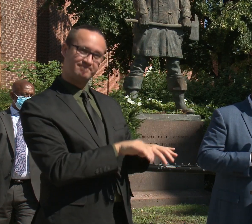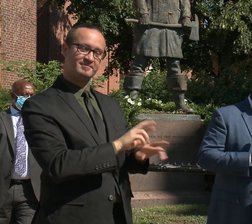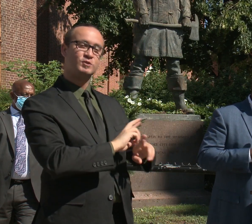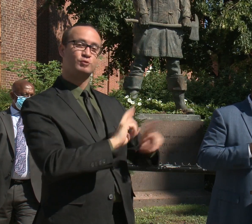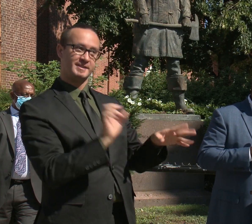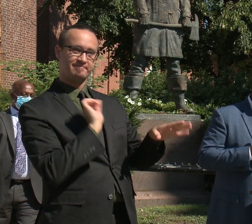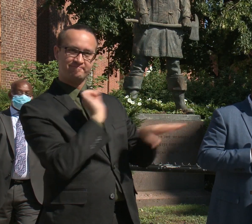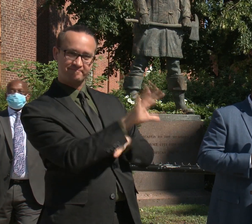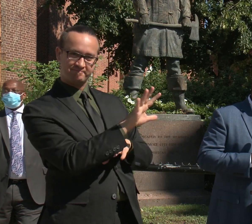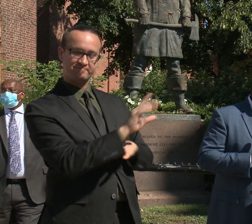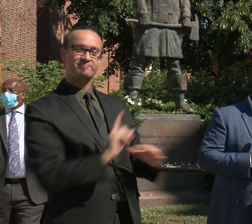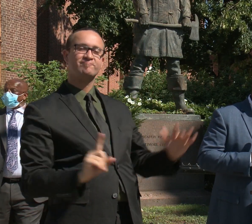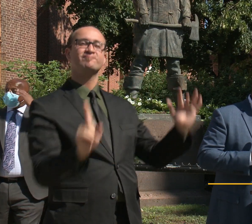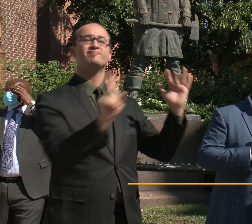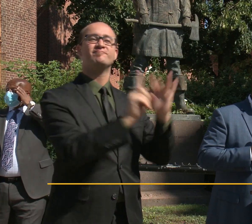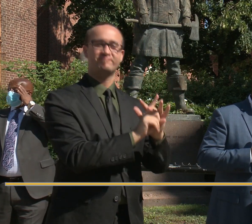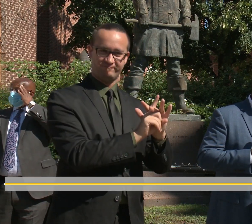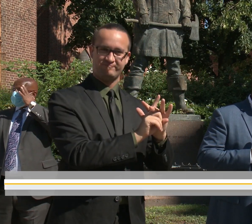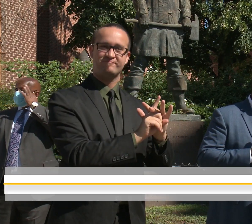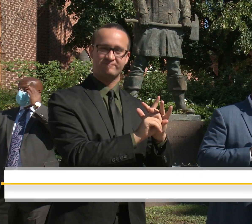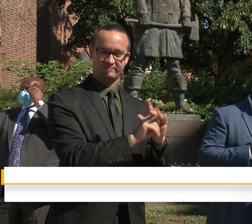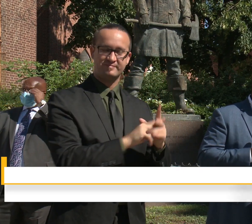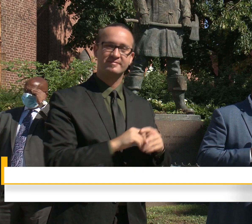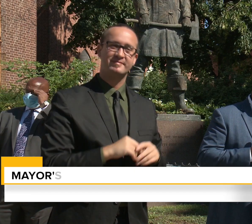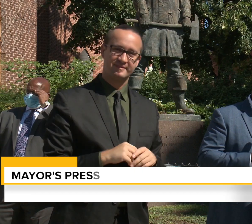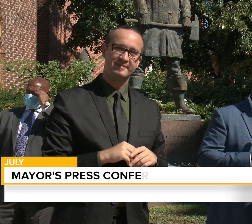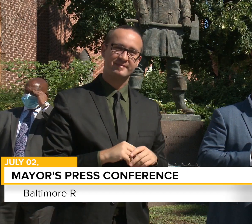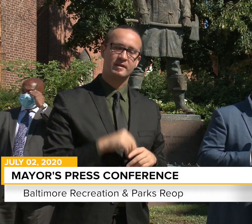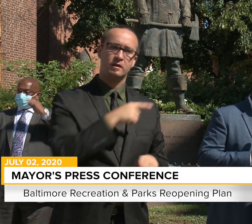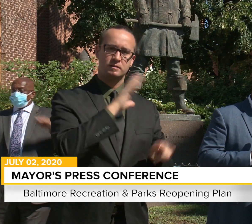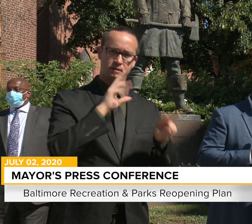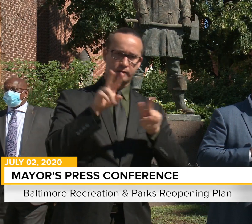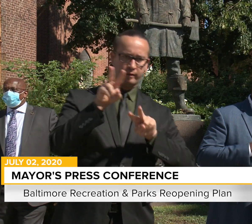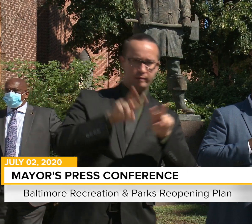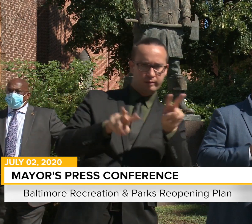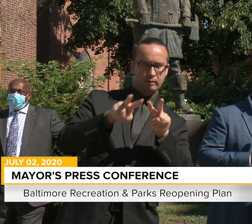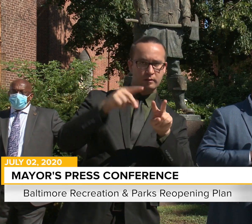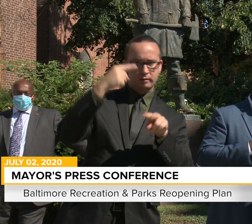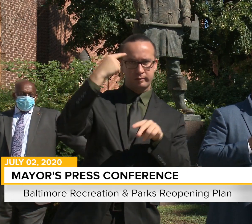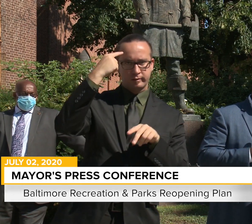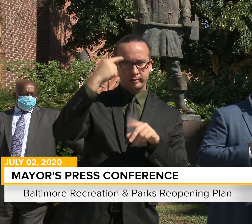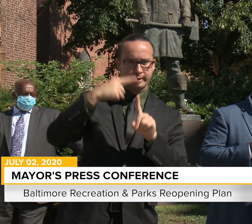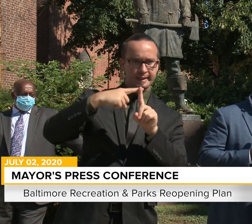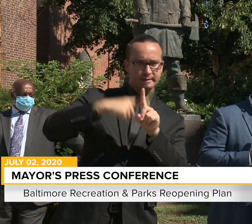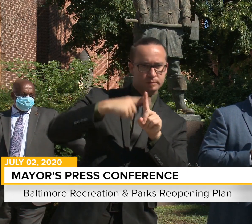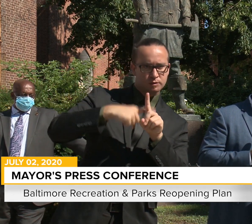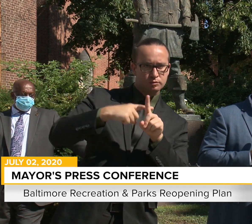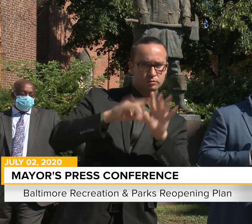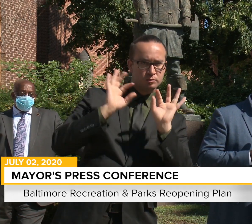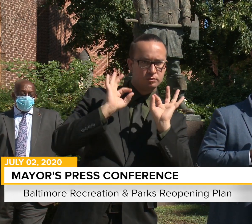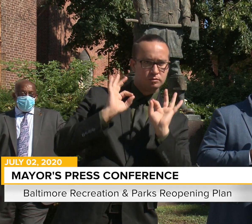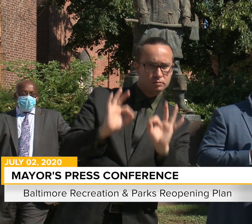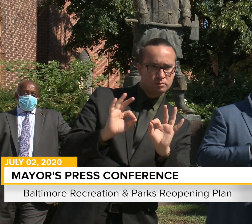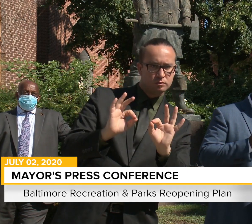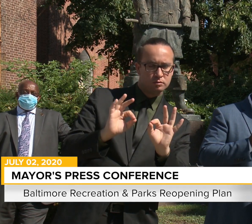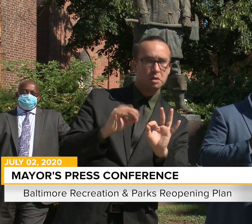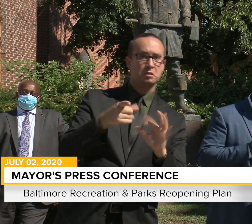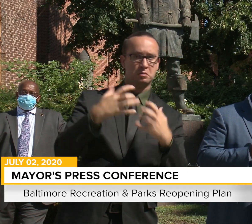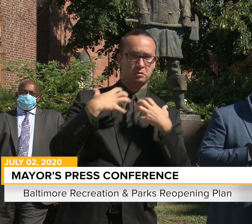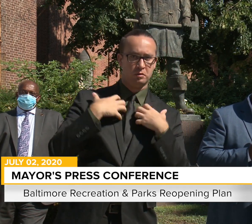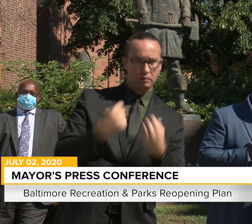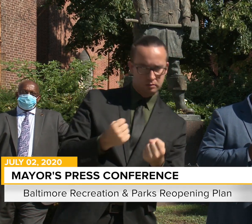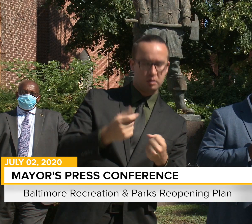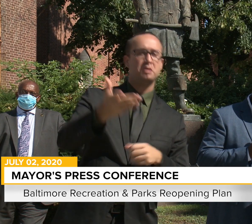to the pools, they will be checked into the pools. There will be a temperature check before participants are allowed to enter the pool sites.